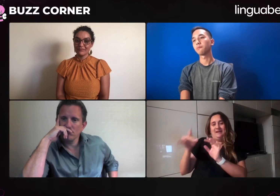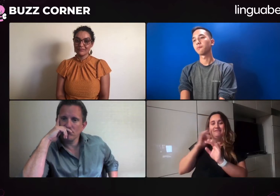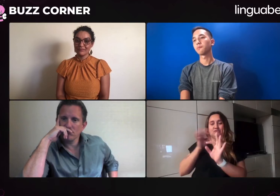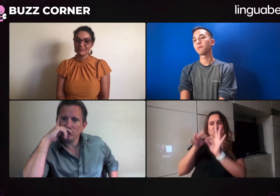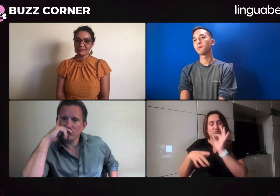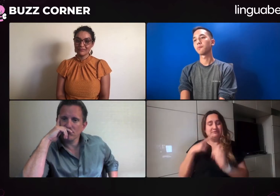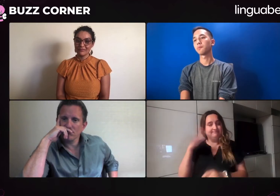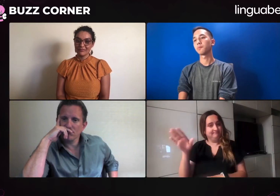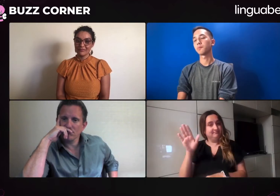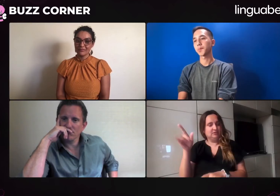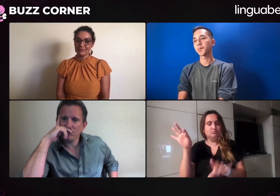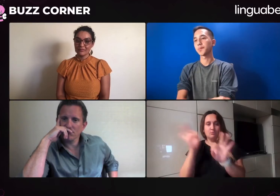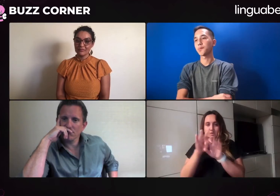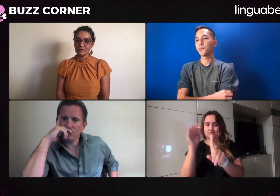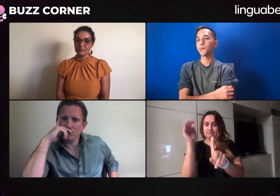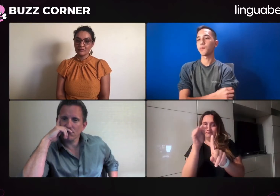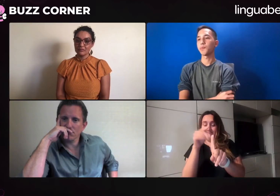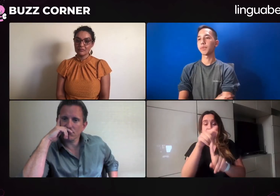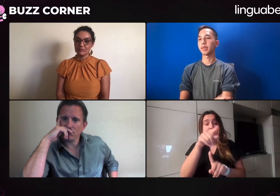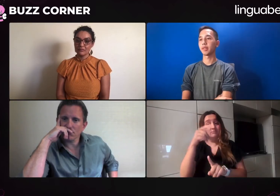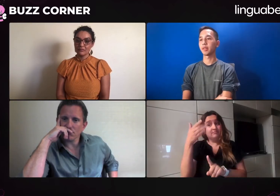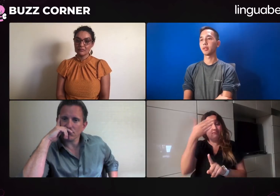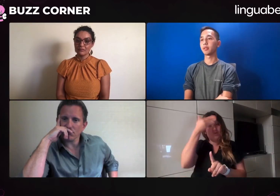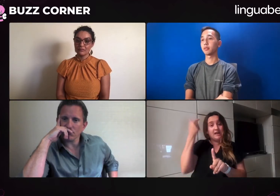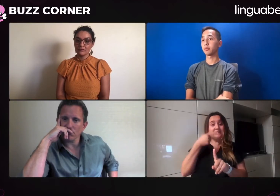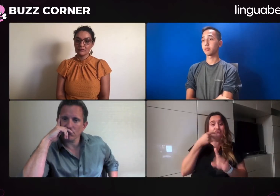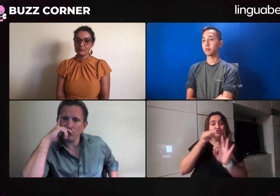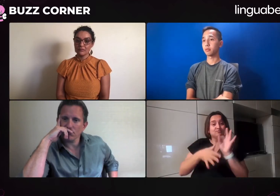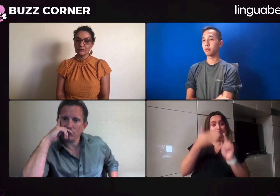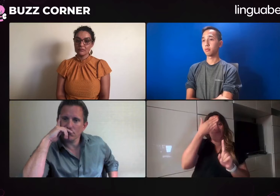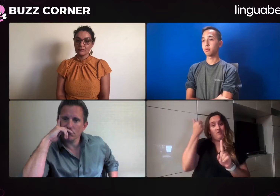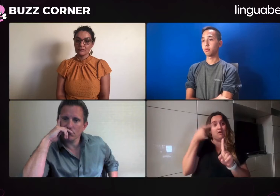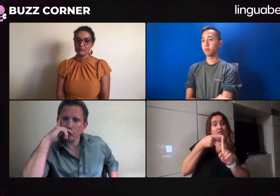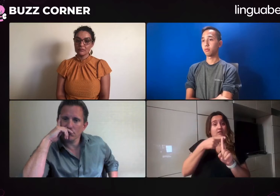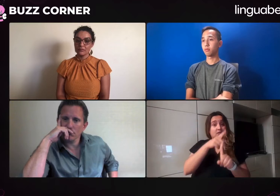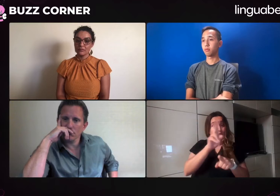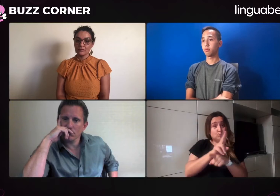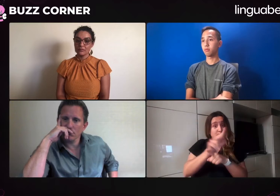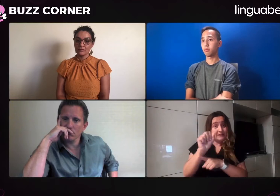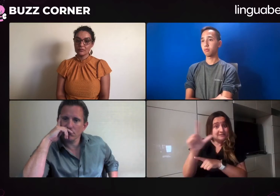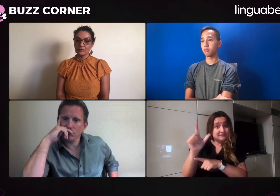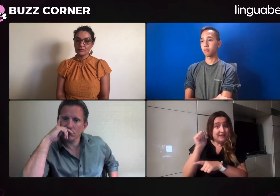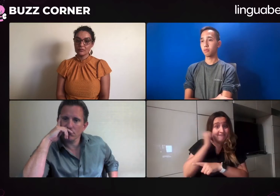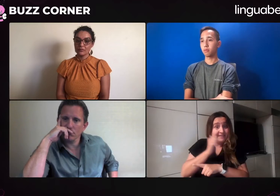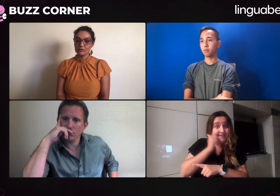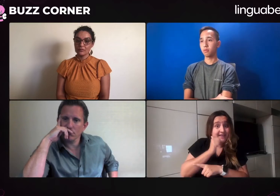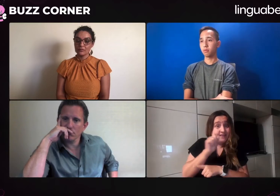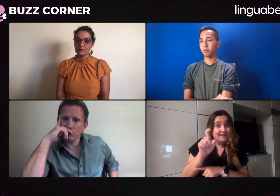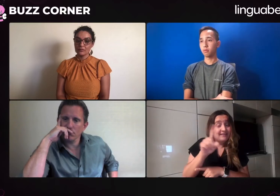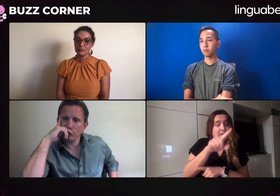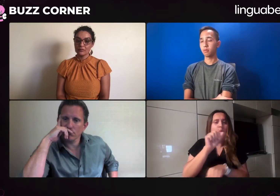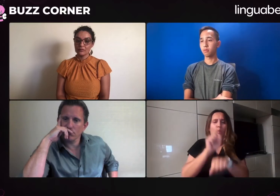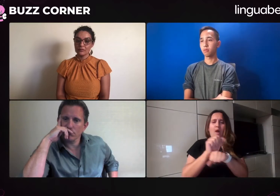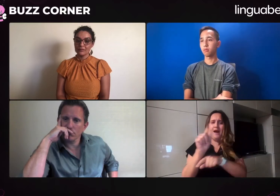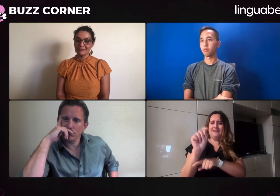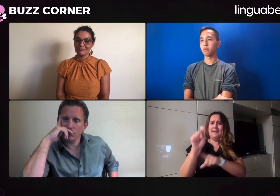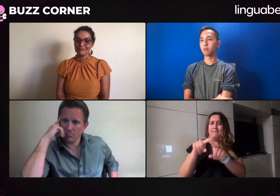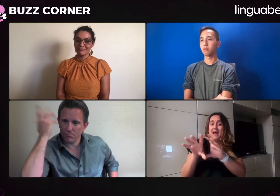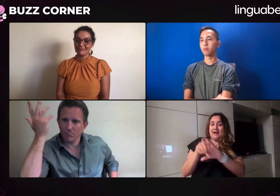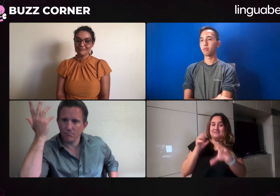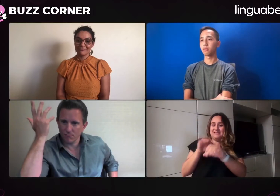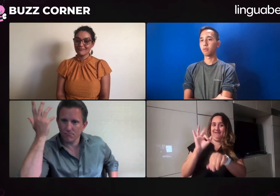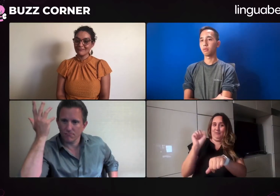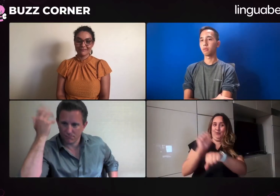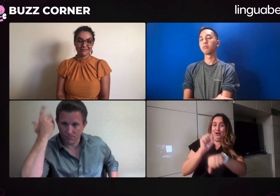would be very, very beneficial. And so they forgot that, this